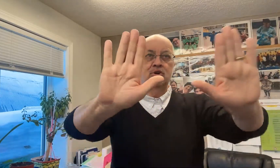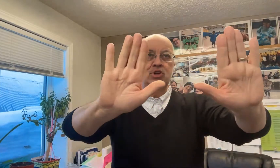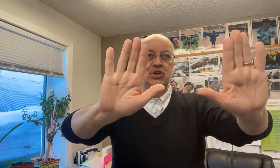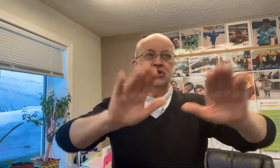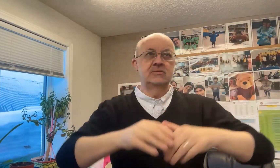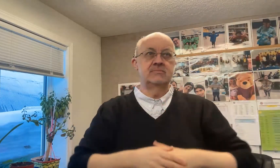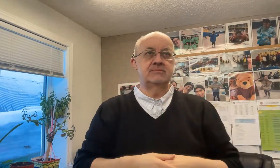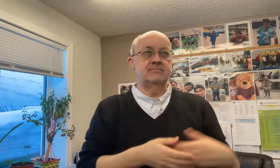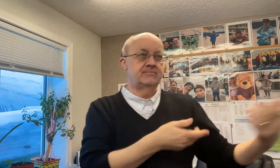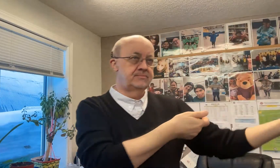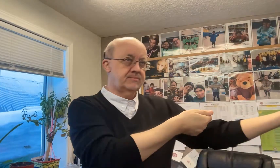Push.